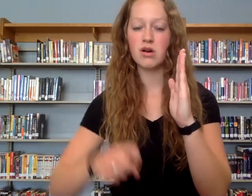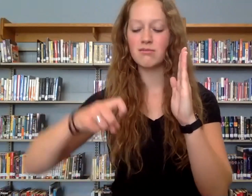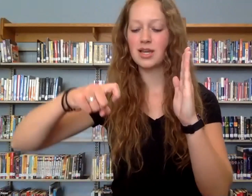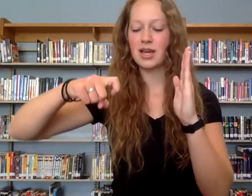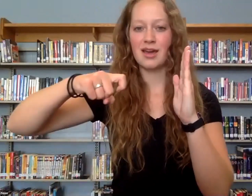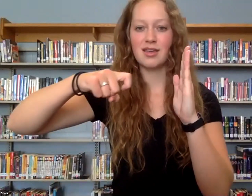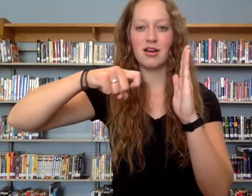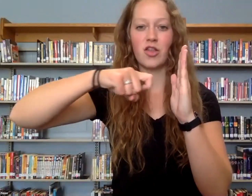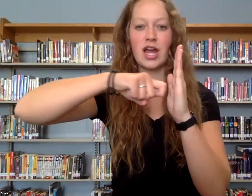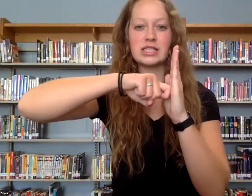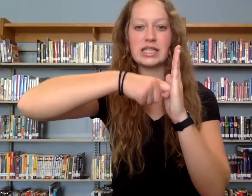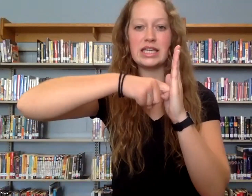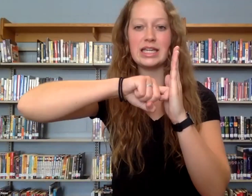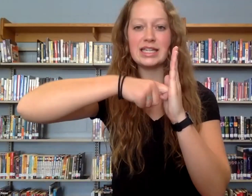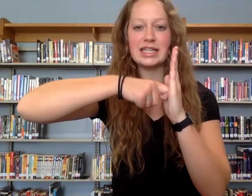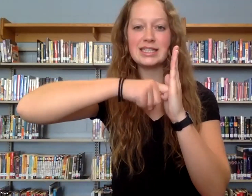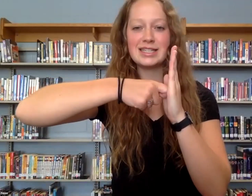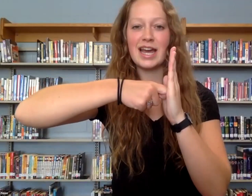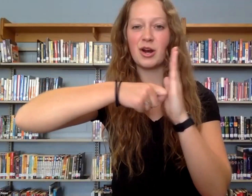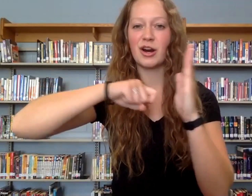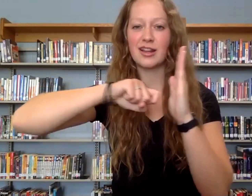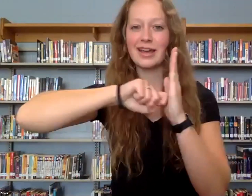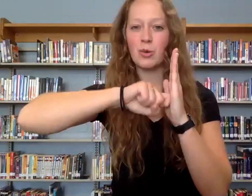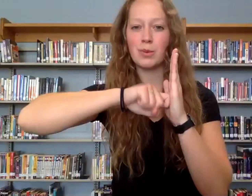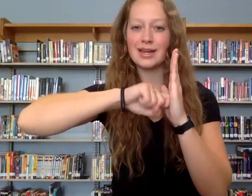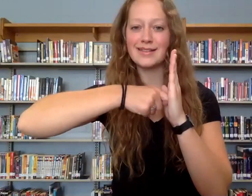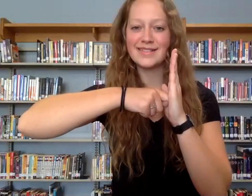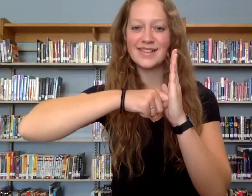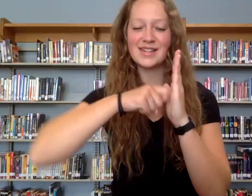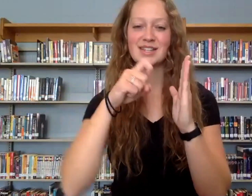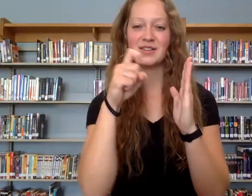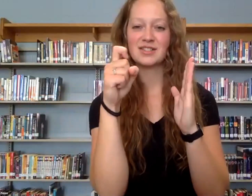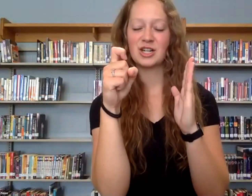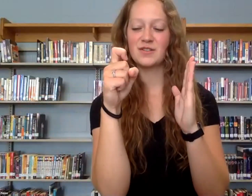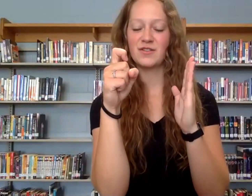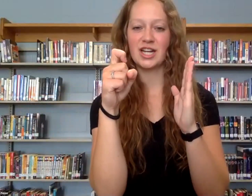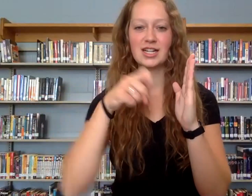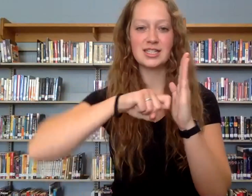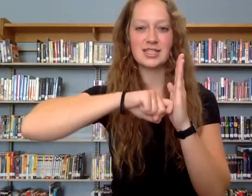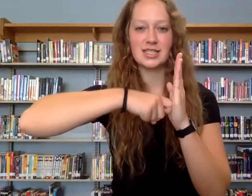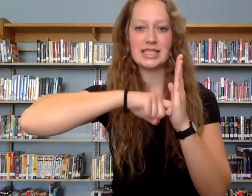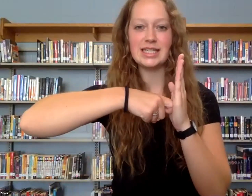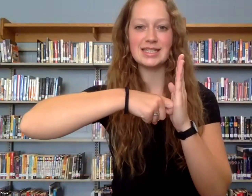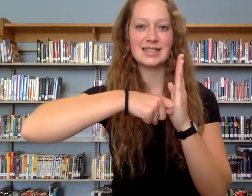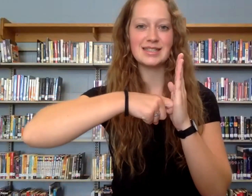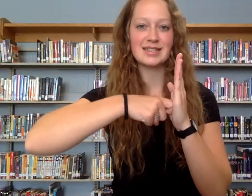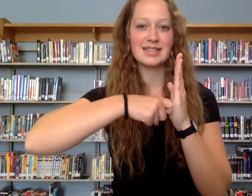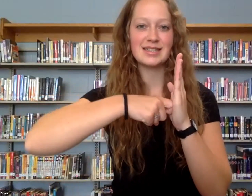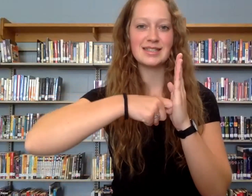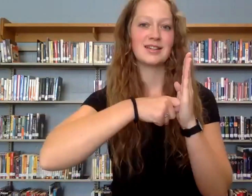door, and then your other hand is the key, and you're kind of like opening it. So. Oh yeah. Key.